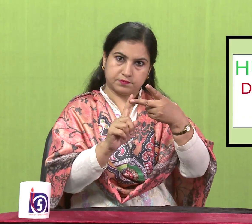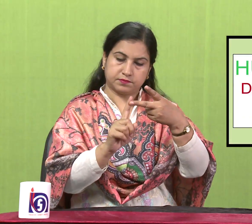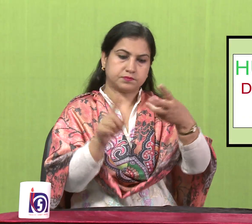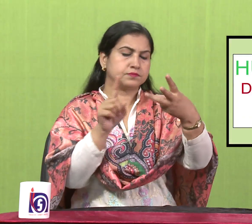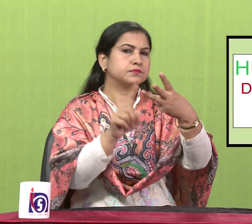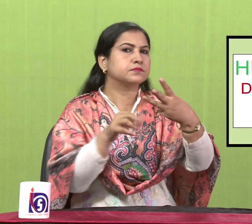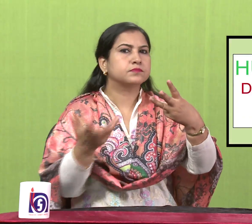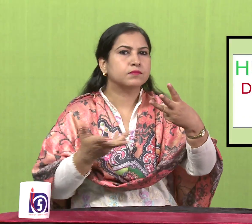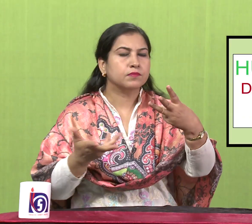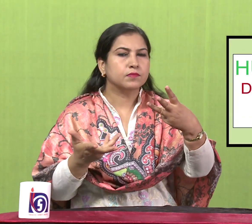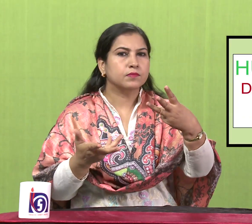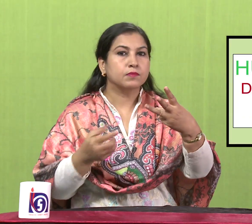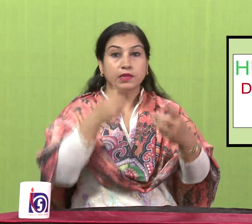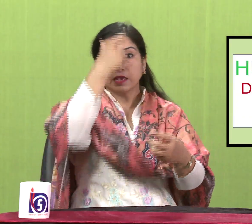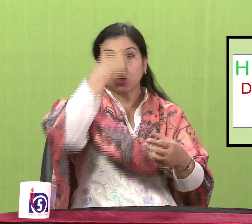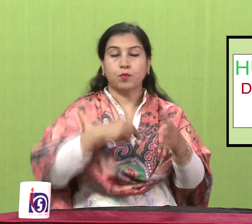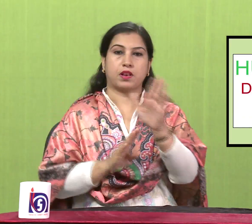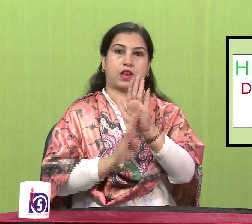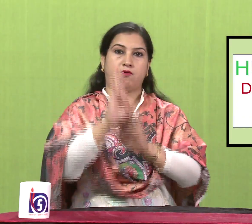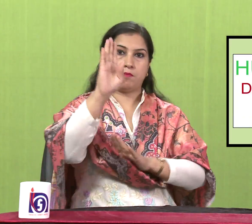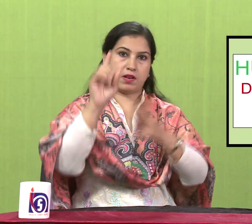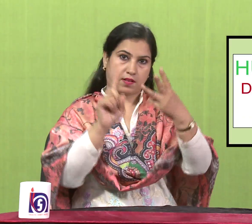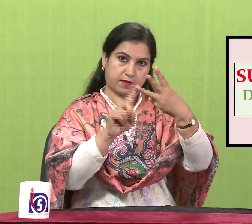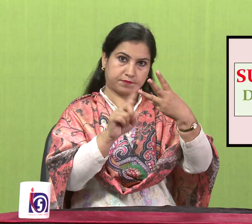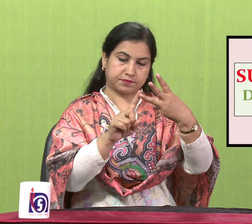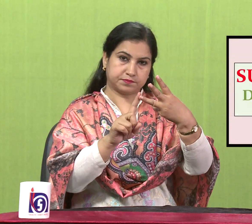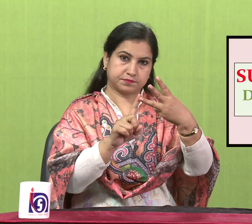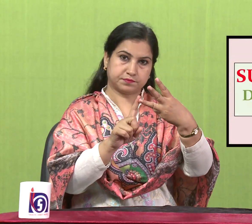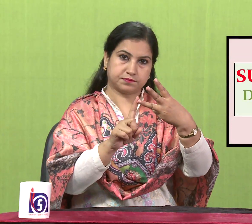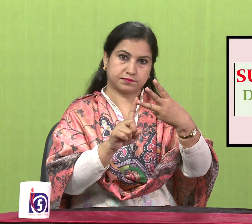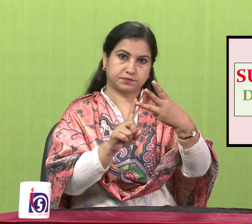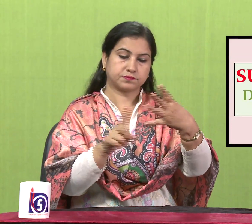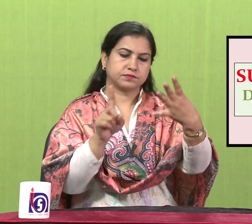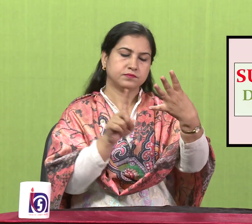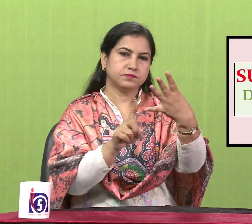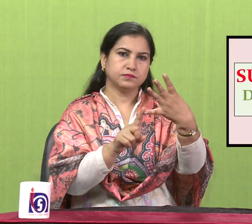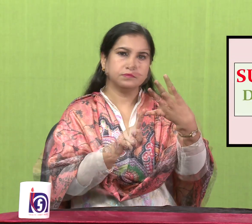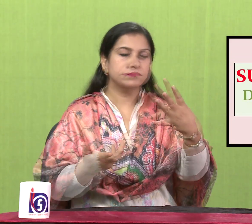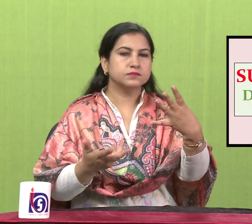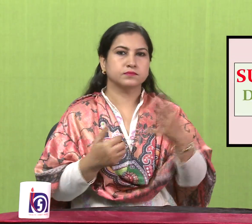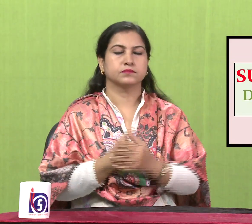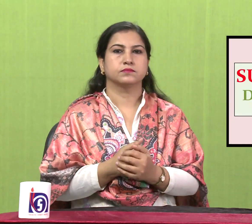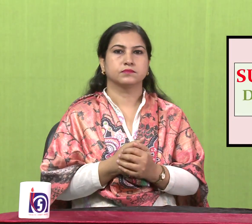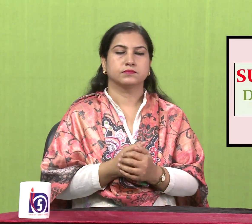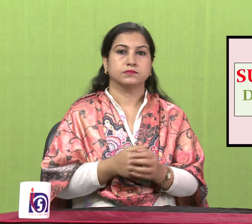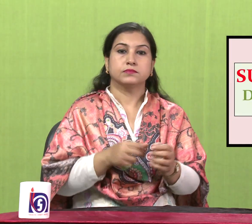Third is human development. And fourth is sustainable